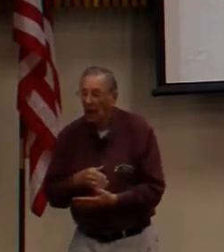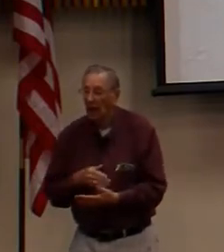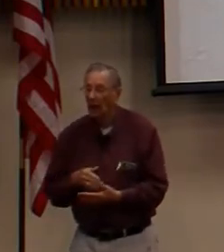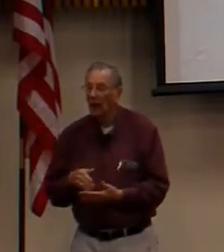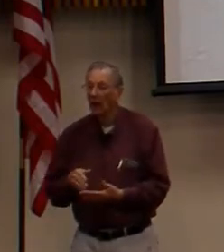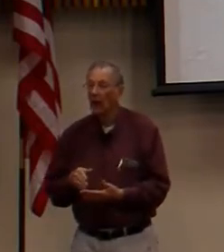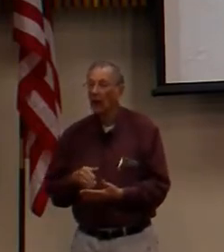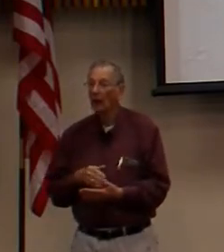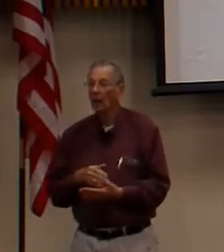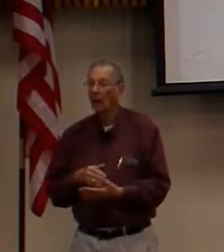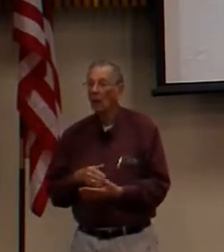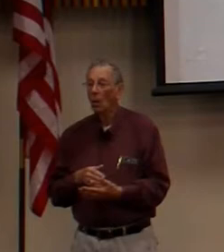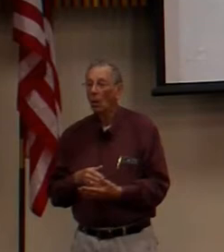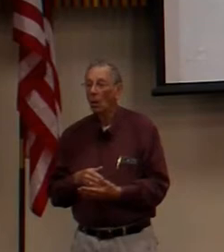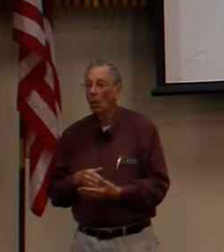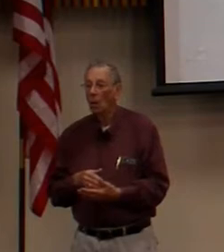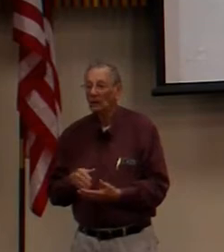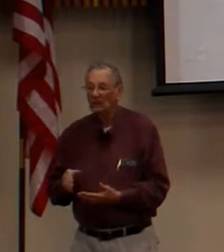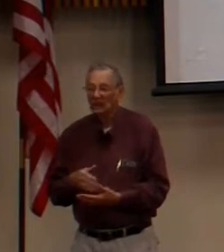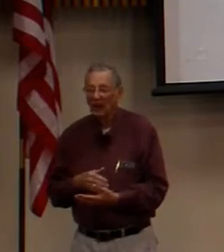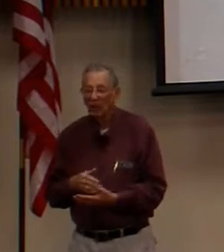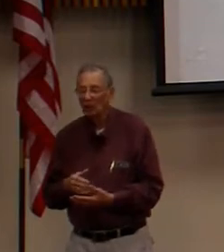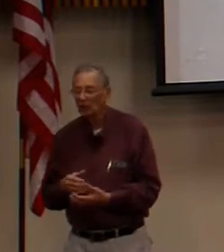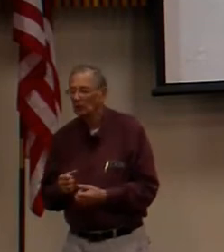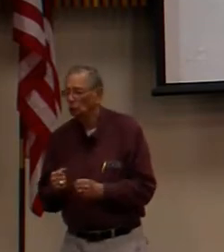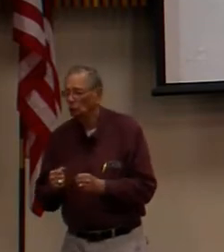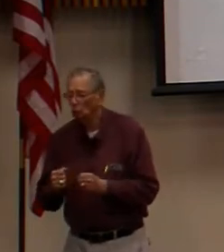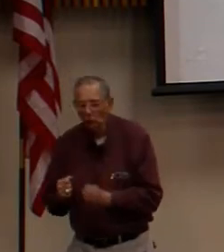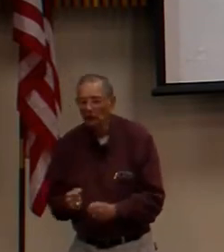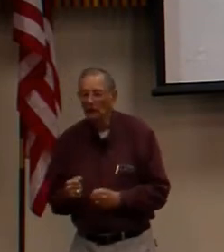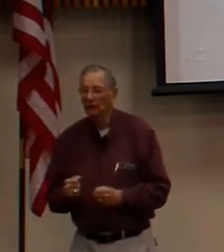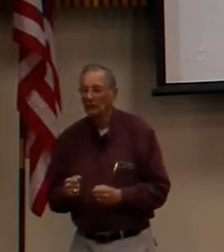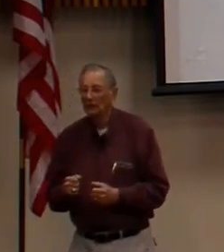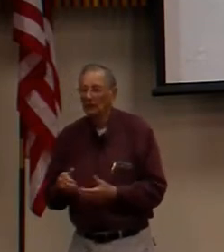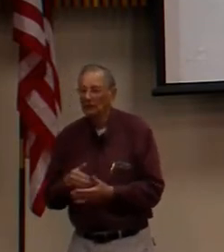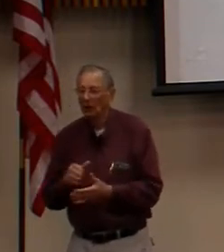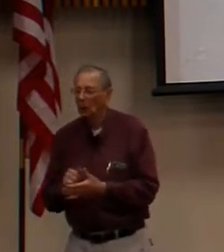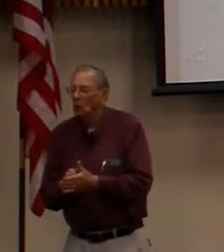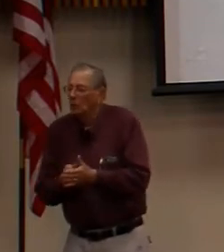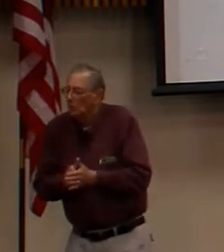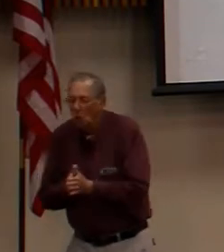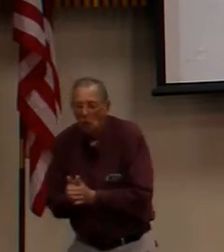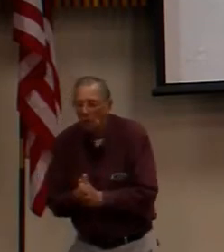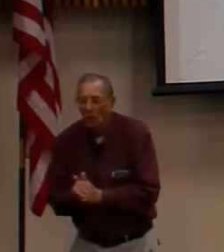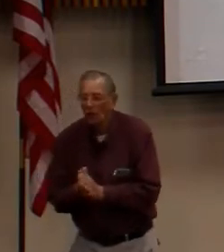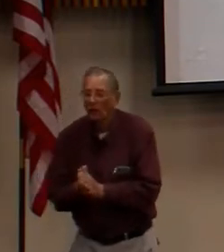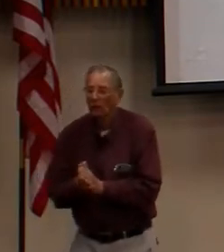man, they sang with such strength. They sang with such fervor.